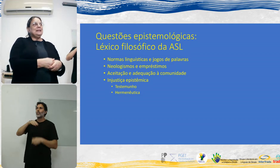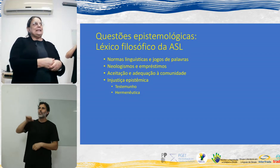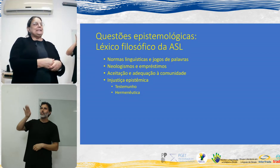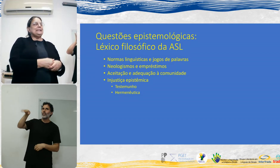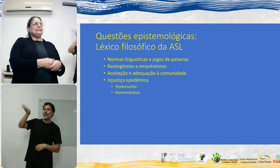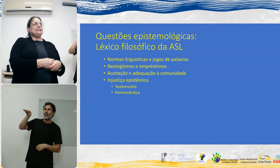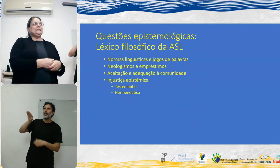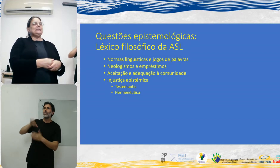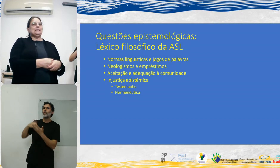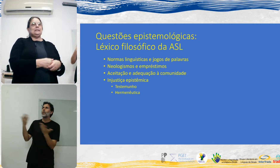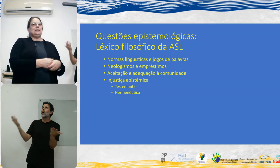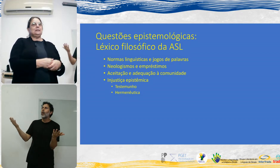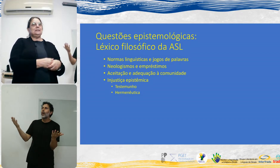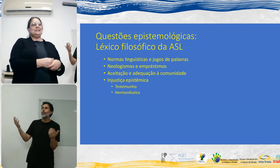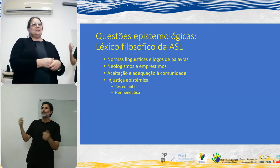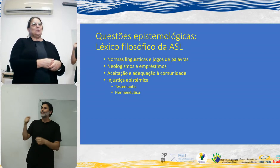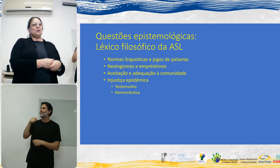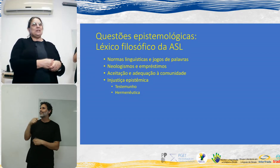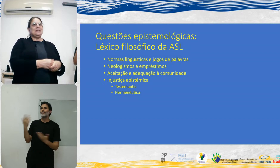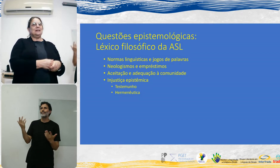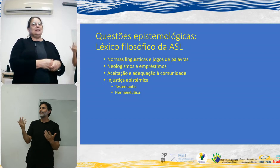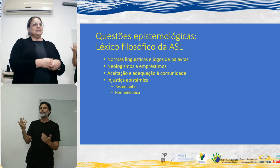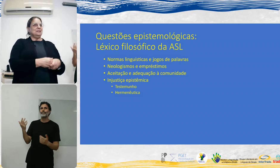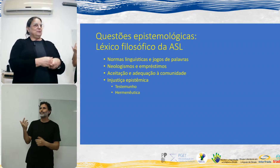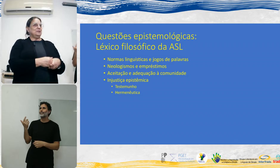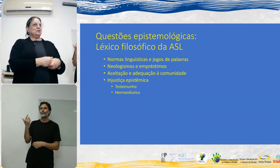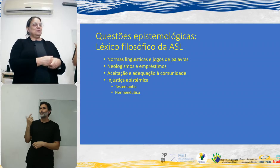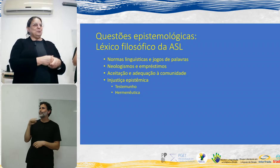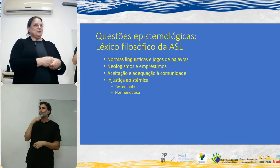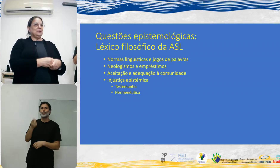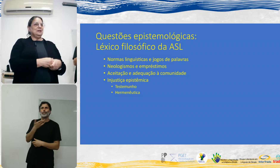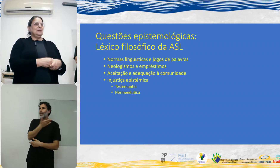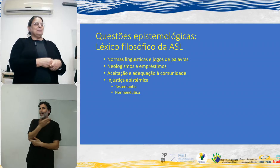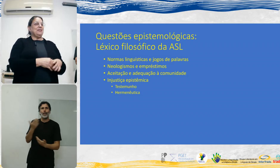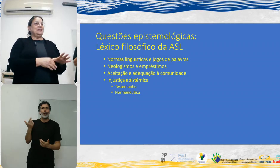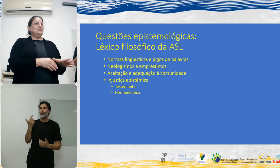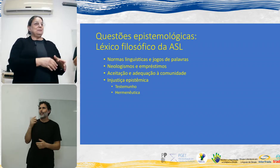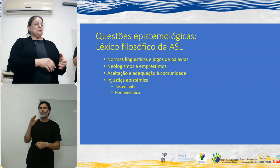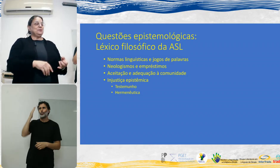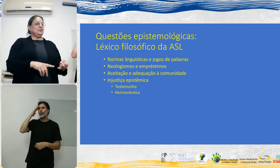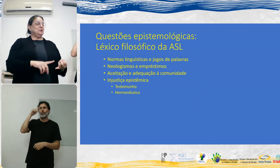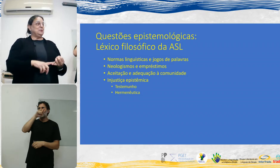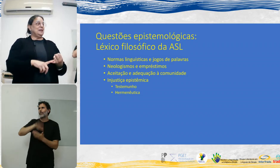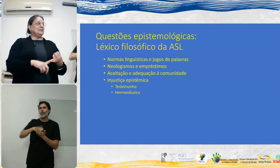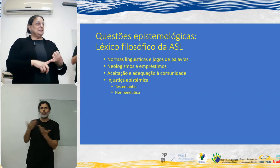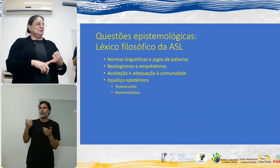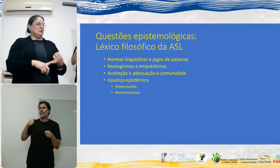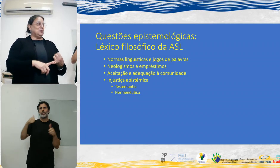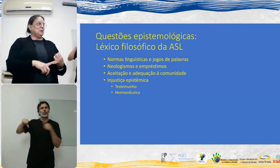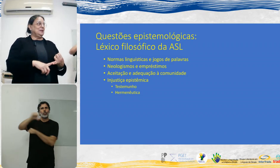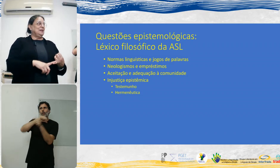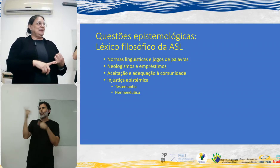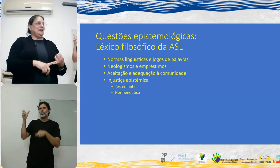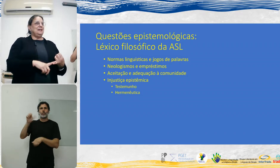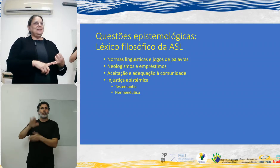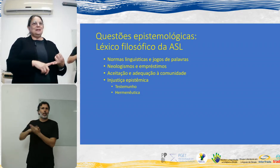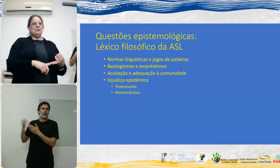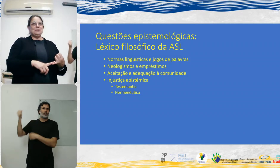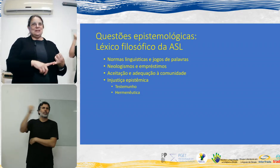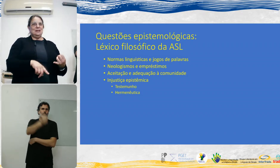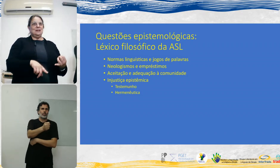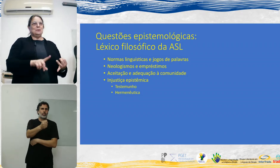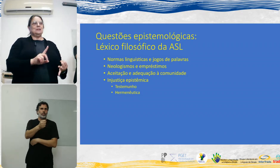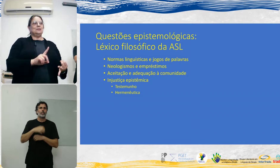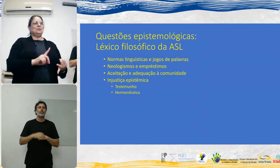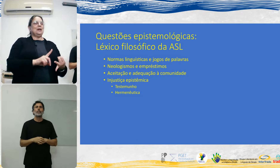interpreting and says, this is not working, I need a different interpreter. But that hearing person who doesn't know anything about